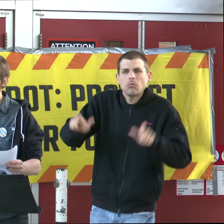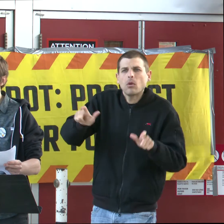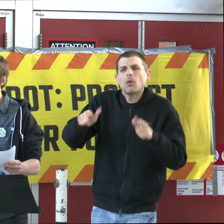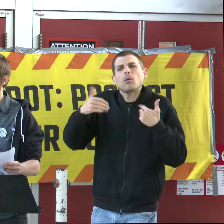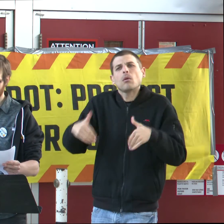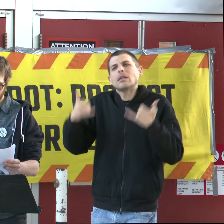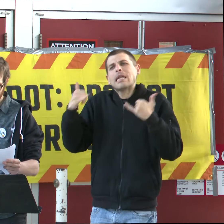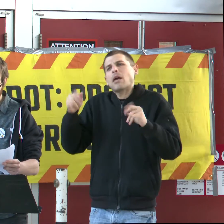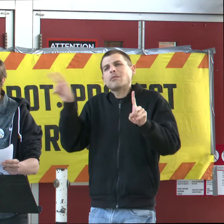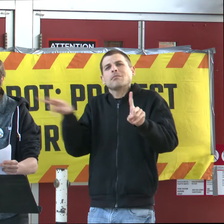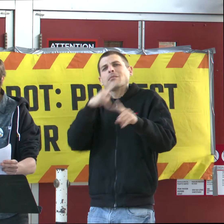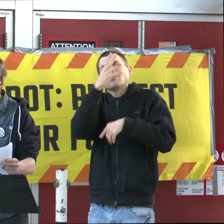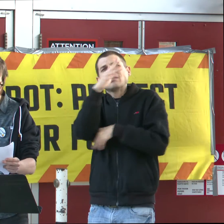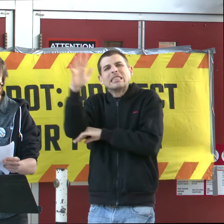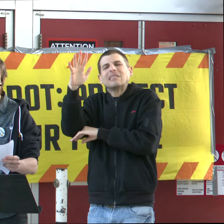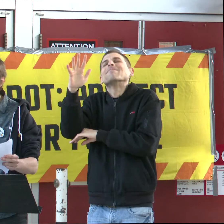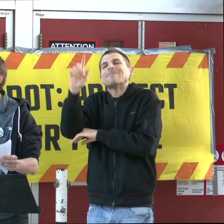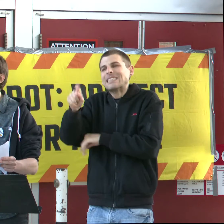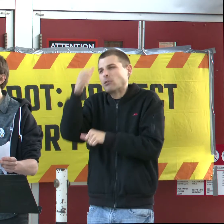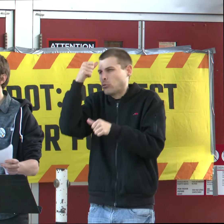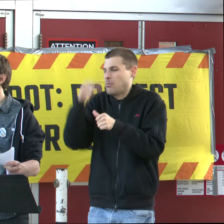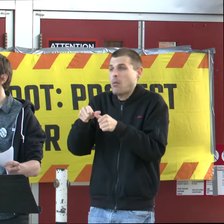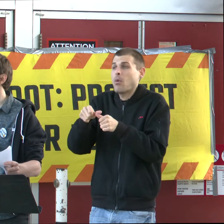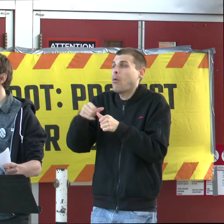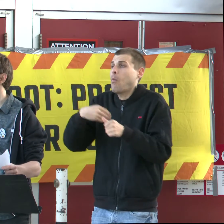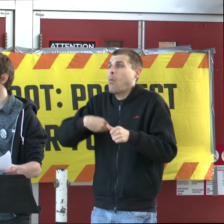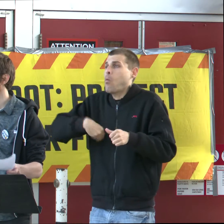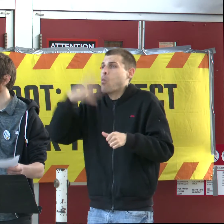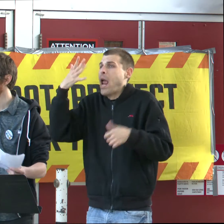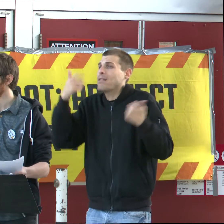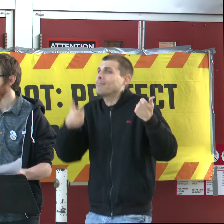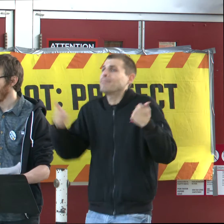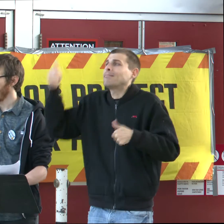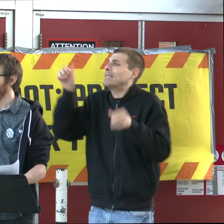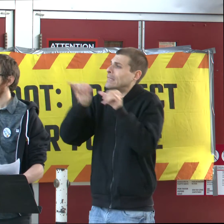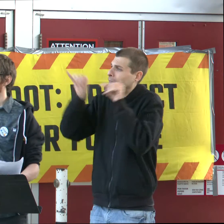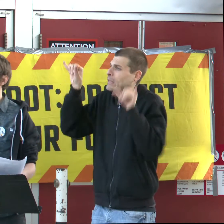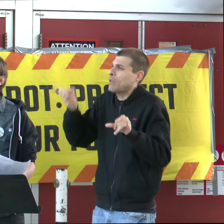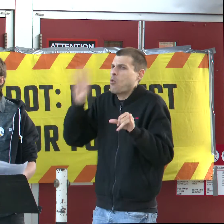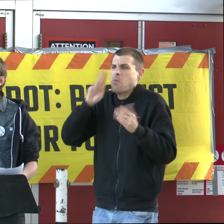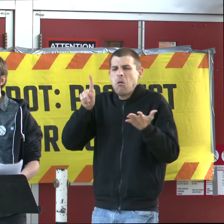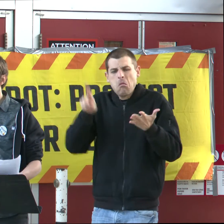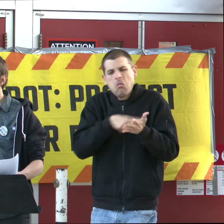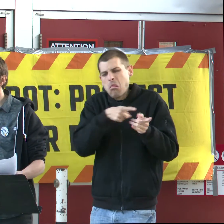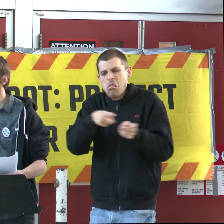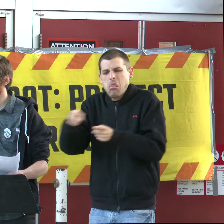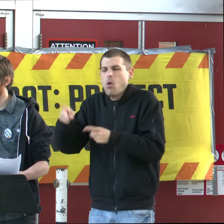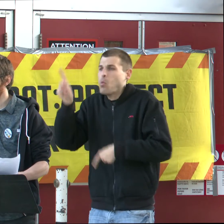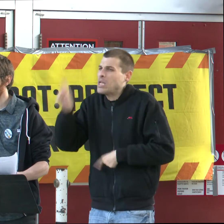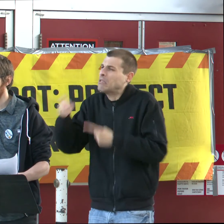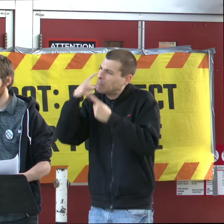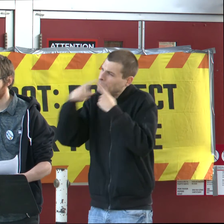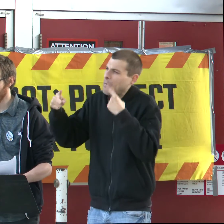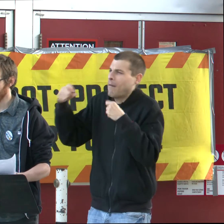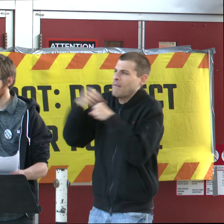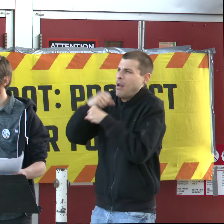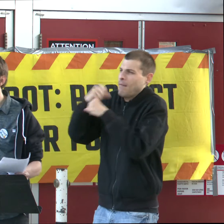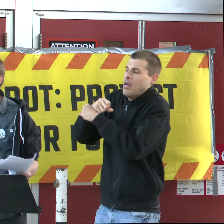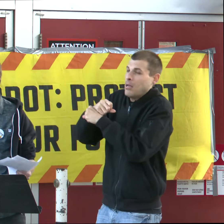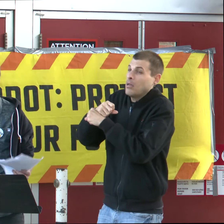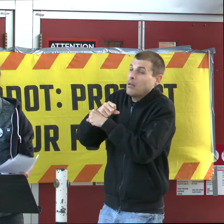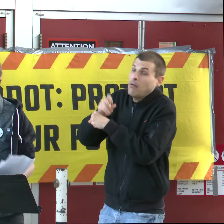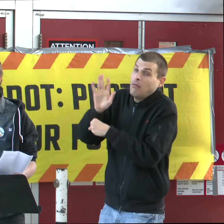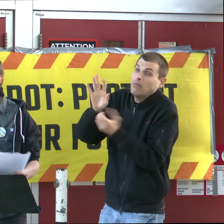reflect on the need to eradicate white supremacy wherever it hides in our culture and society, in our racist urban planning